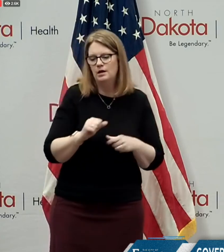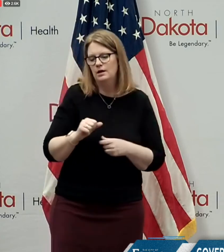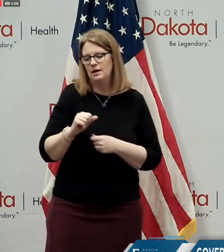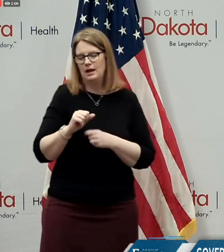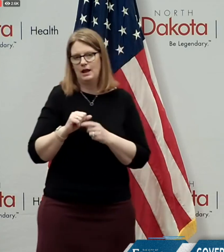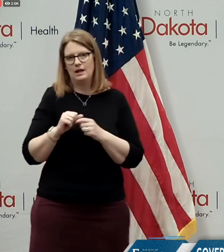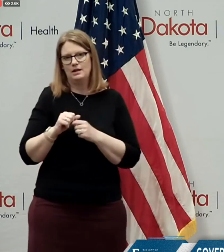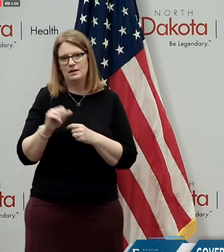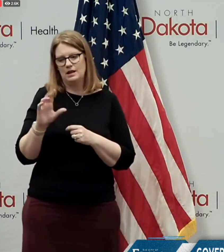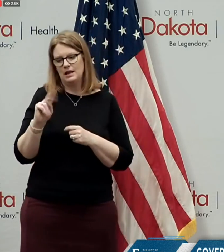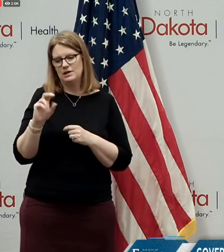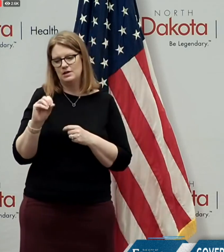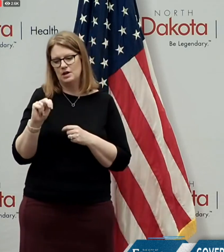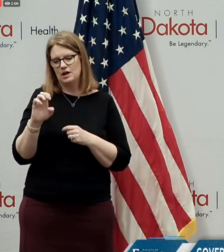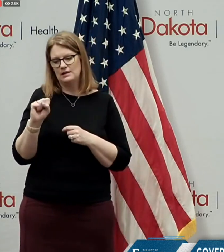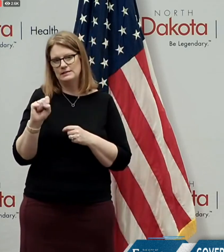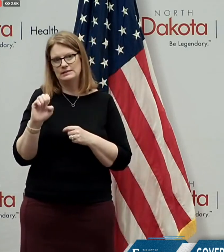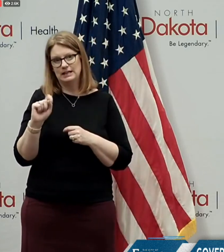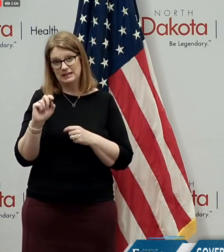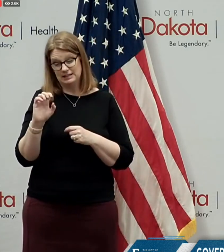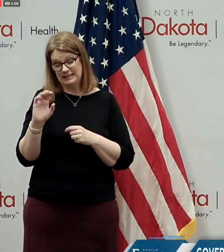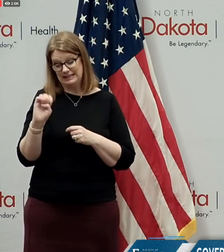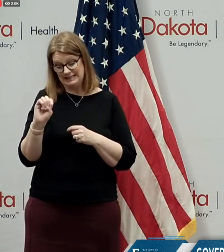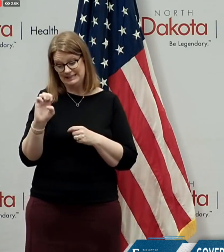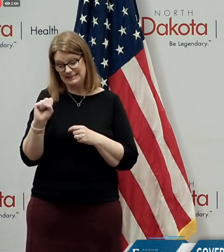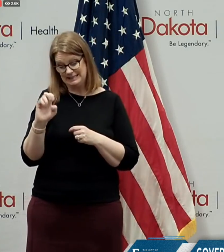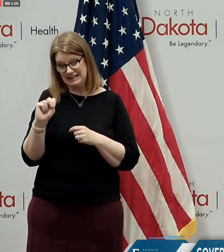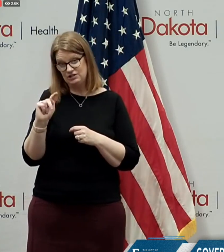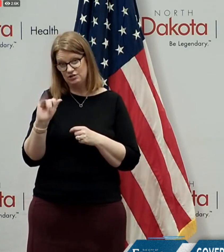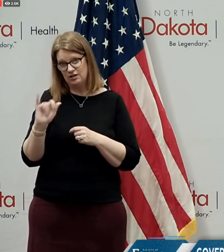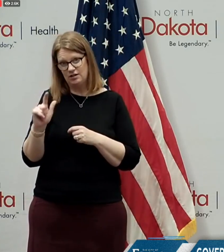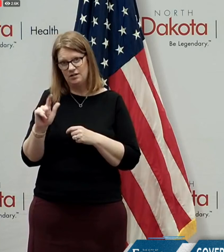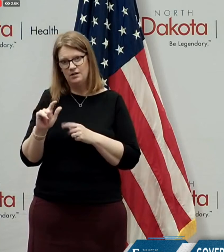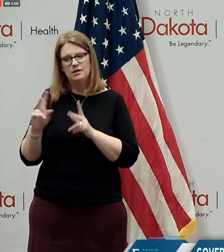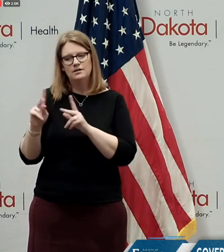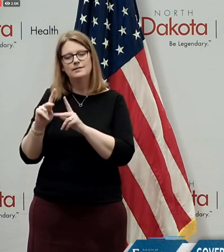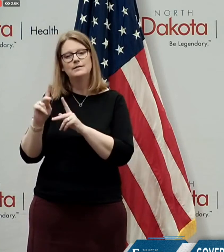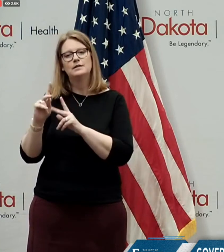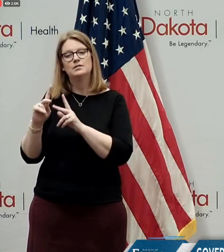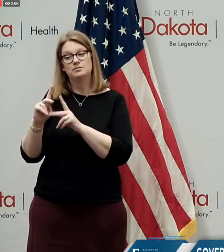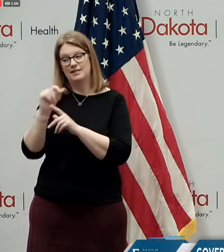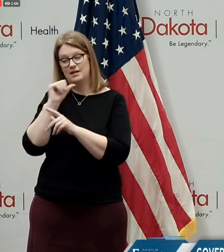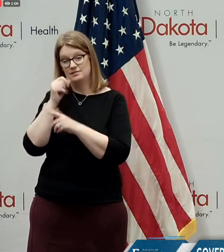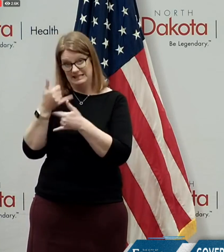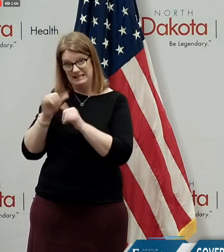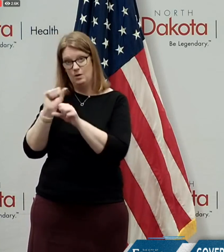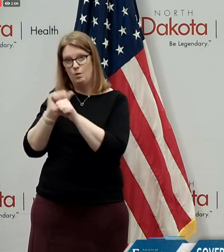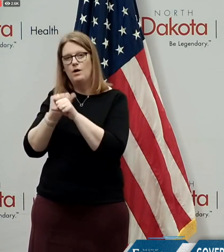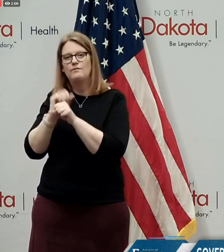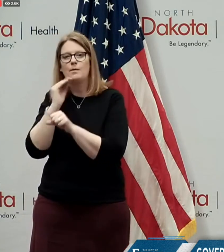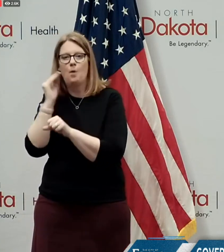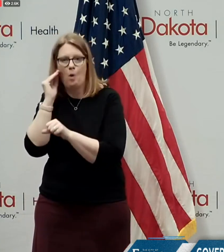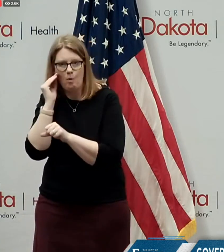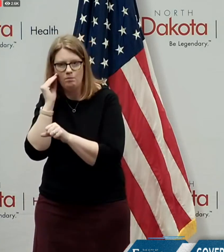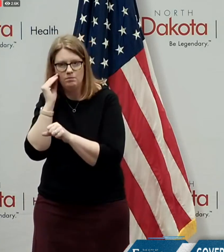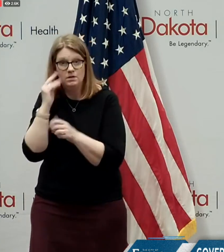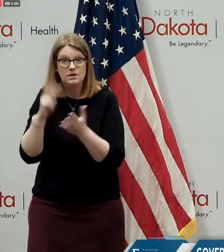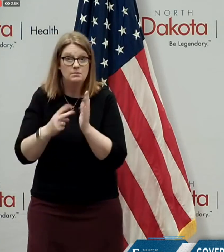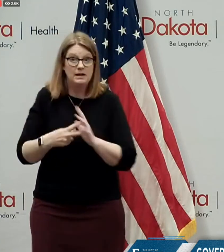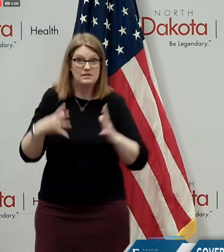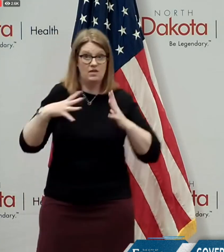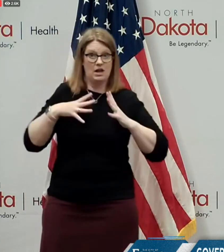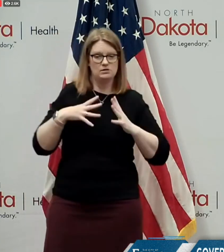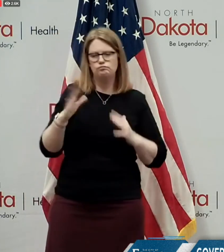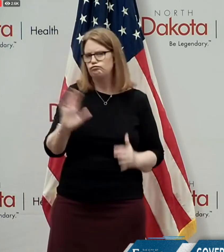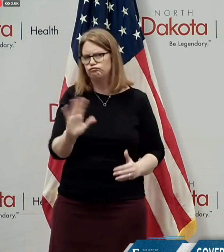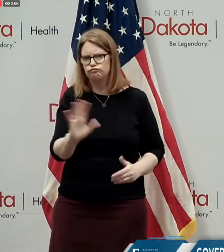are at home working. So again, it's not a vacation. It's something that's we have to